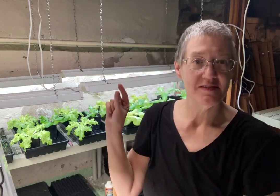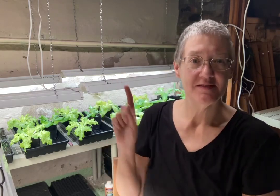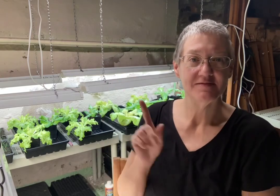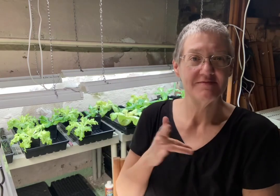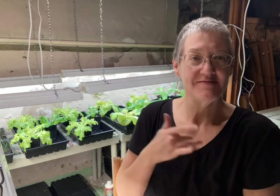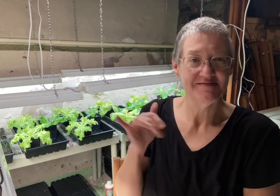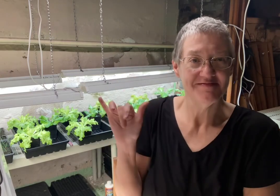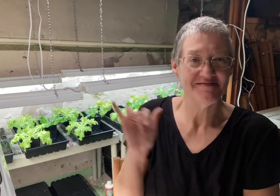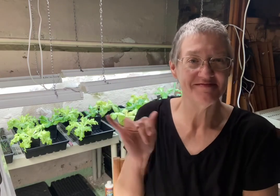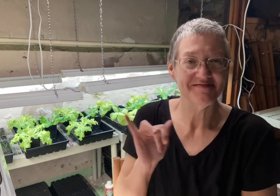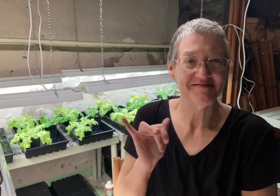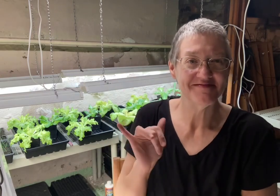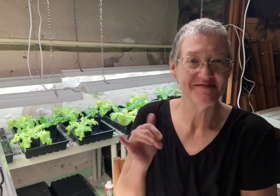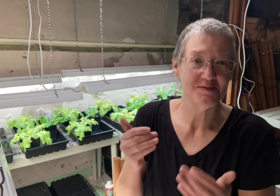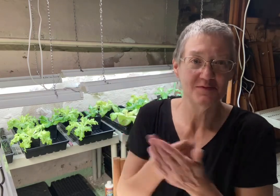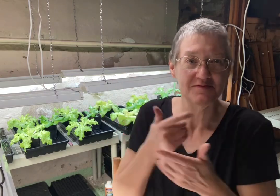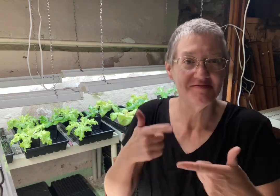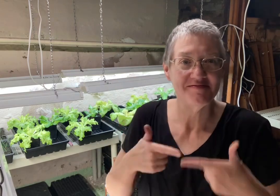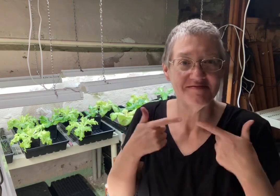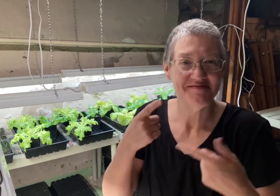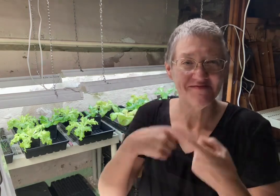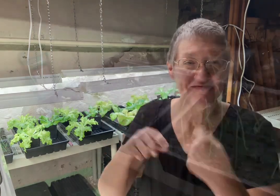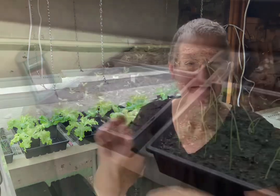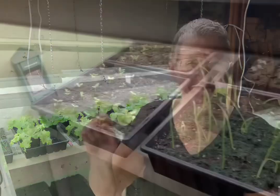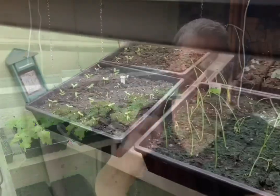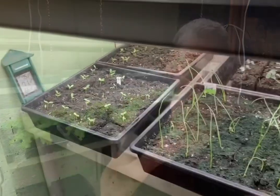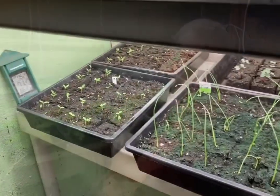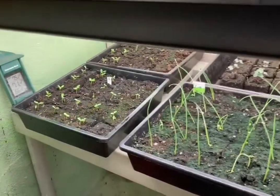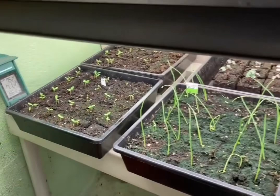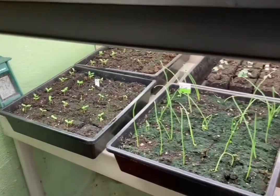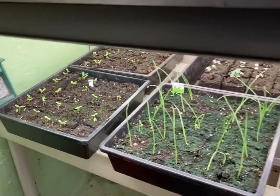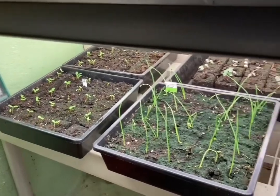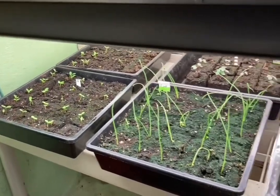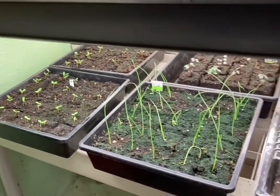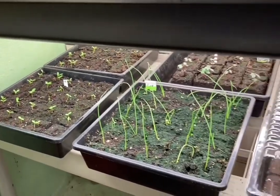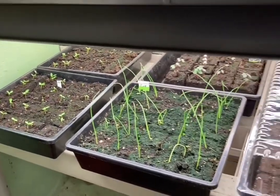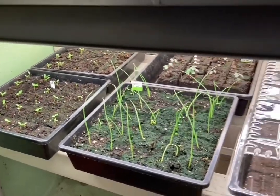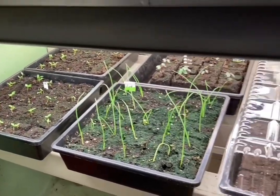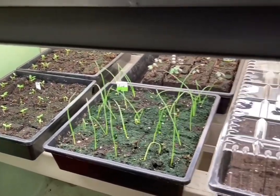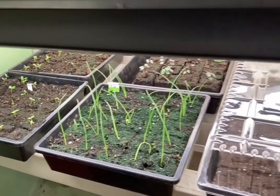love all this green here in the grow room. I love this feeling of new life.